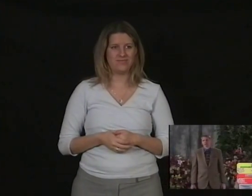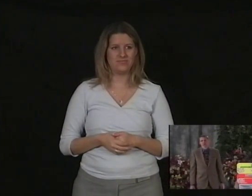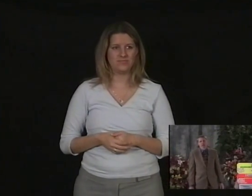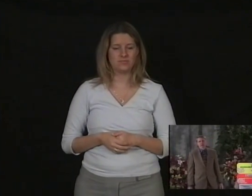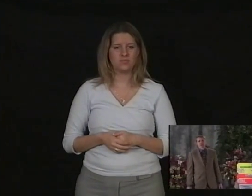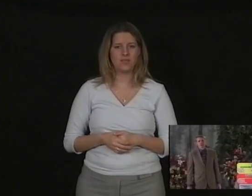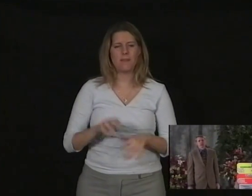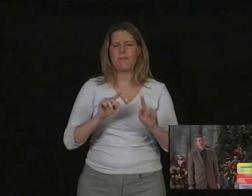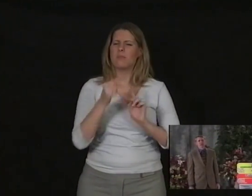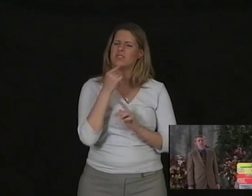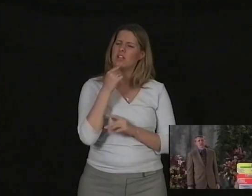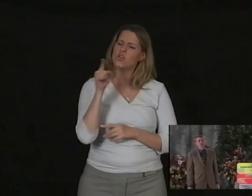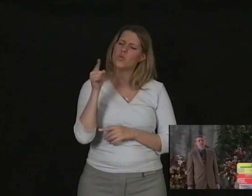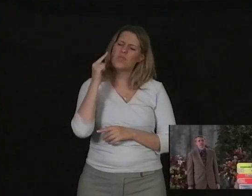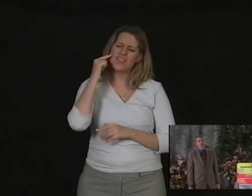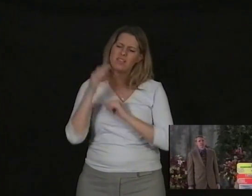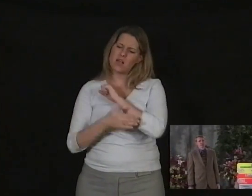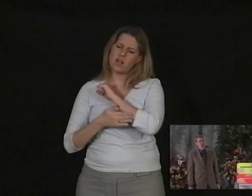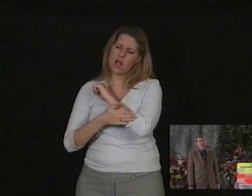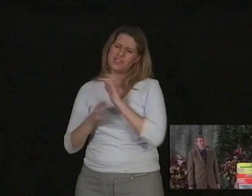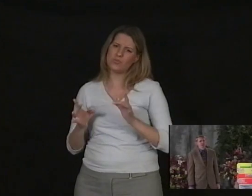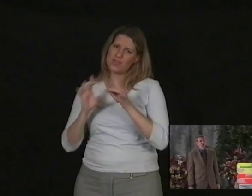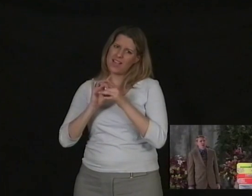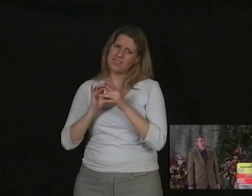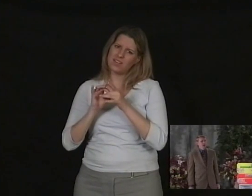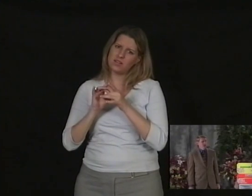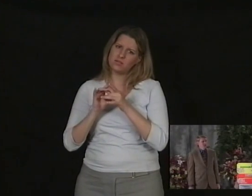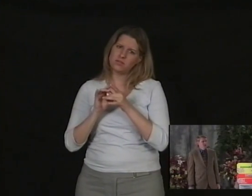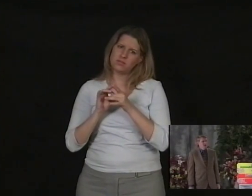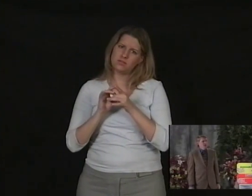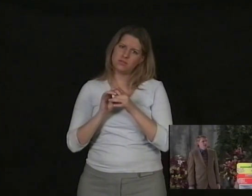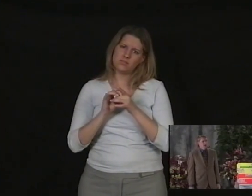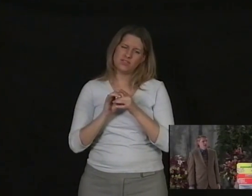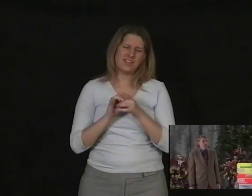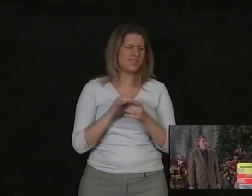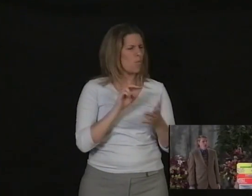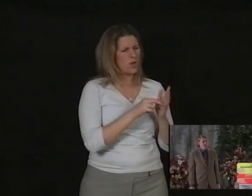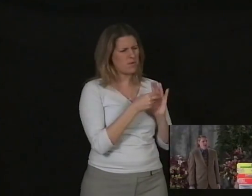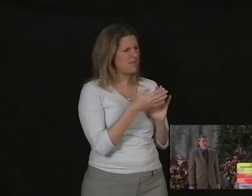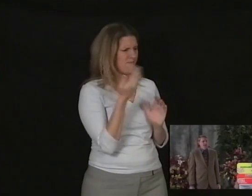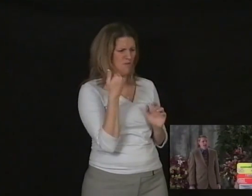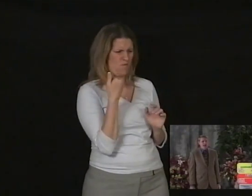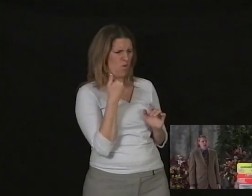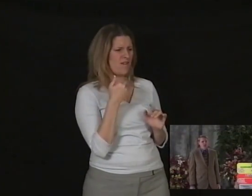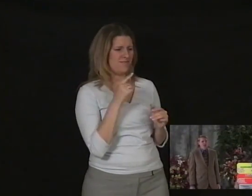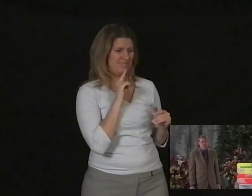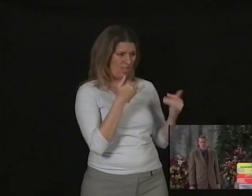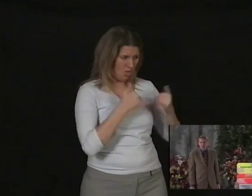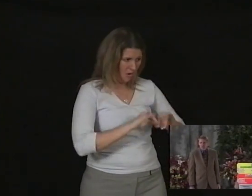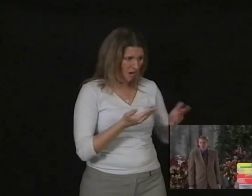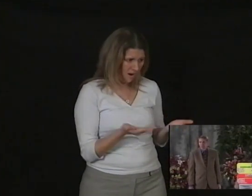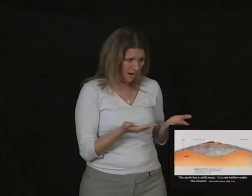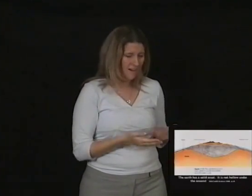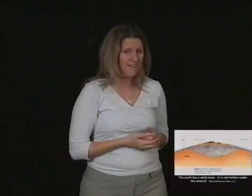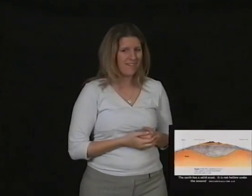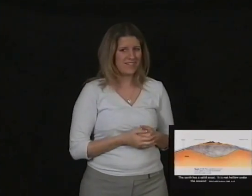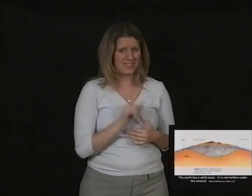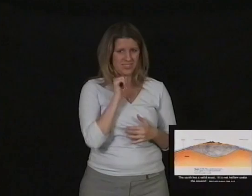People say, do you think the continents were connected? I say, what do you mean were? They still are. Hello? It's not hollow under the oceans,